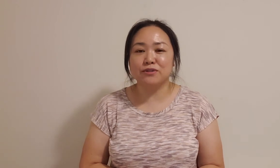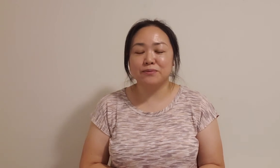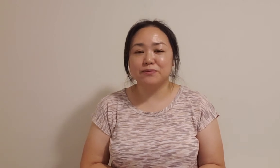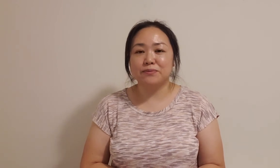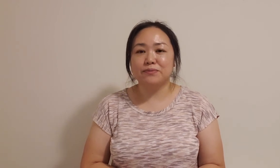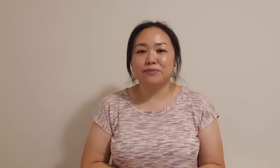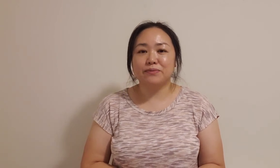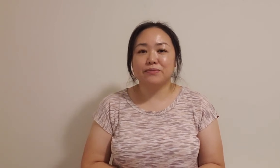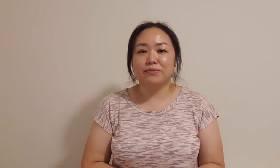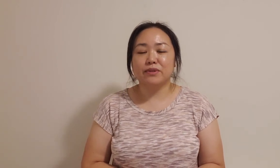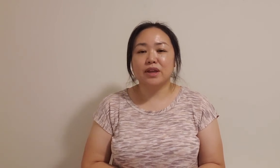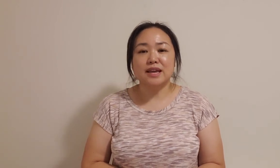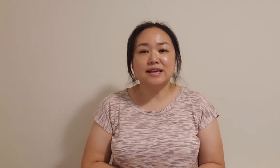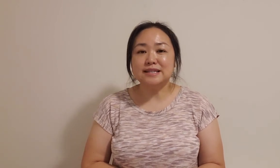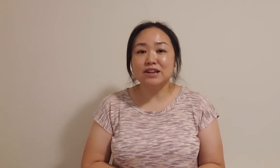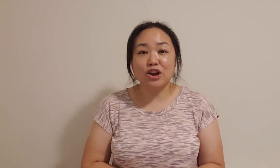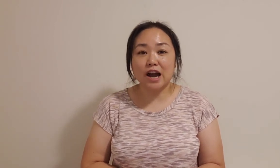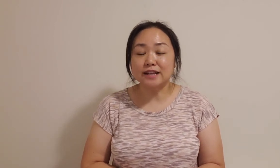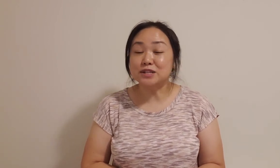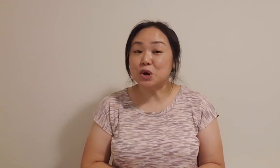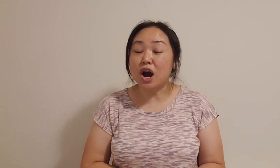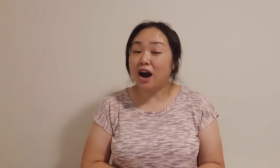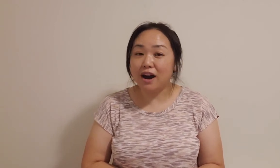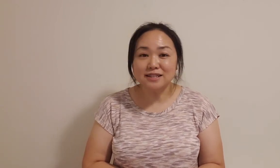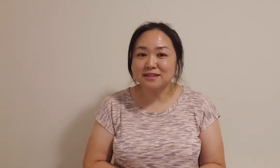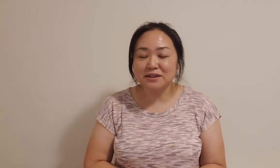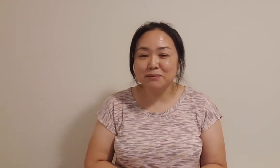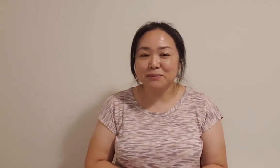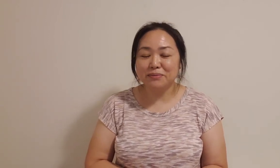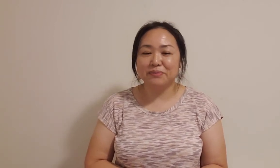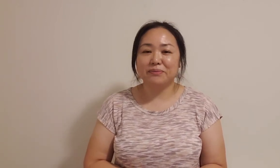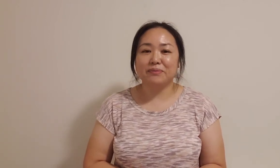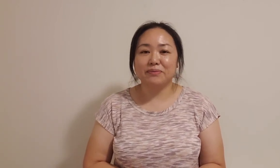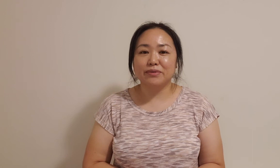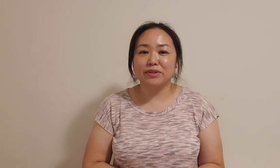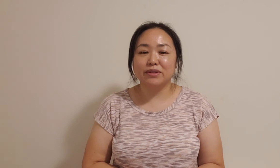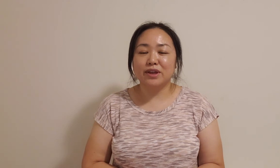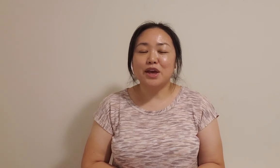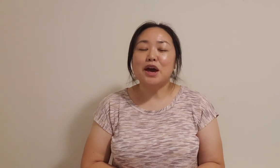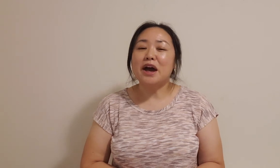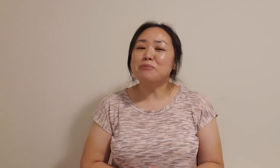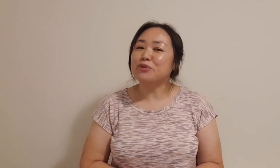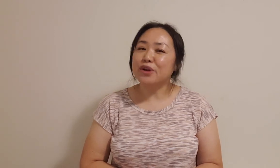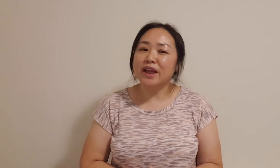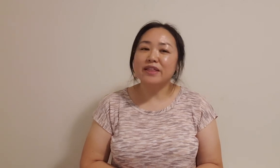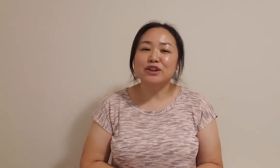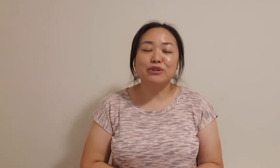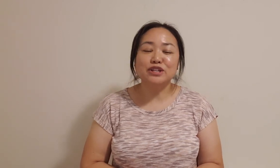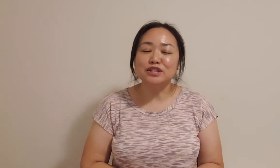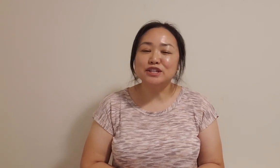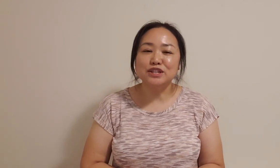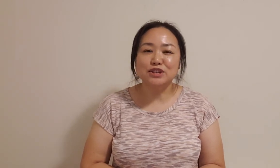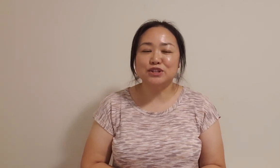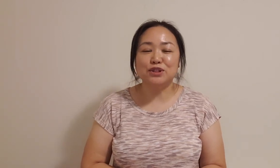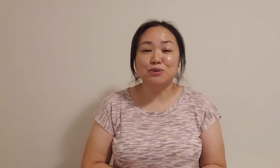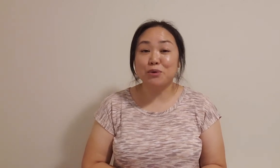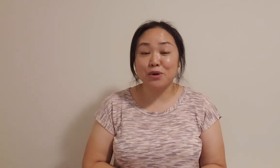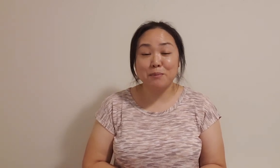Isn't our God so awesome? I pray that you'll continue to learn more about